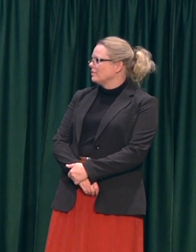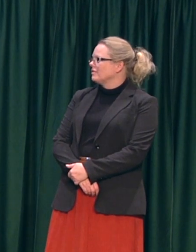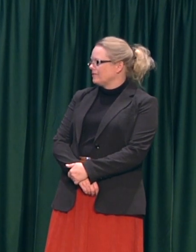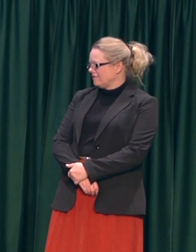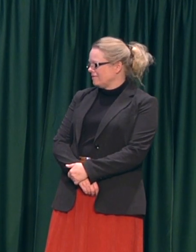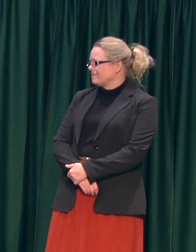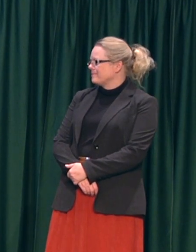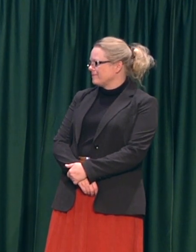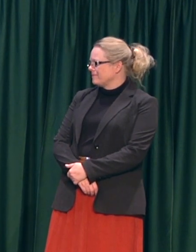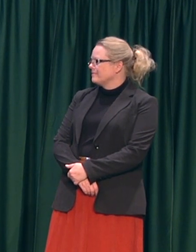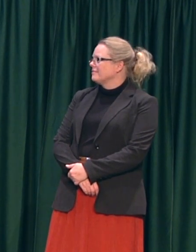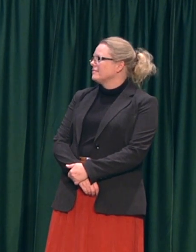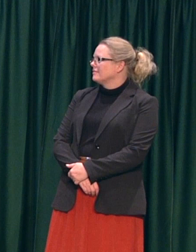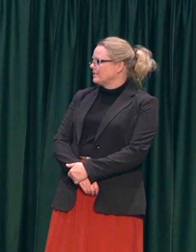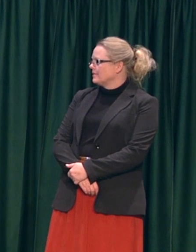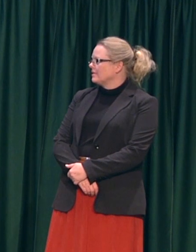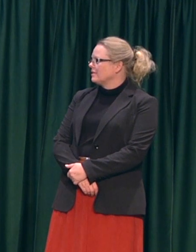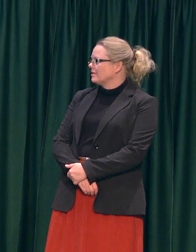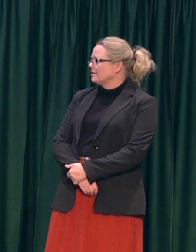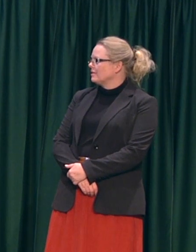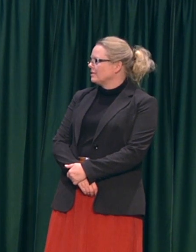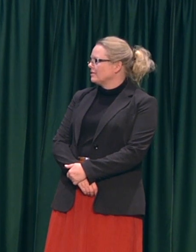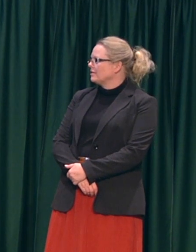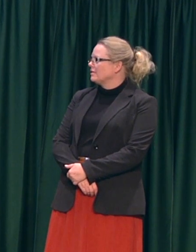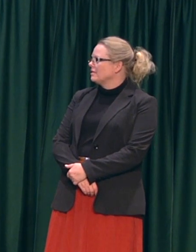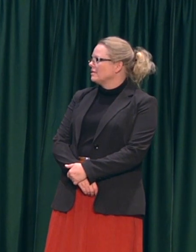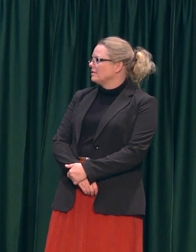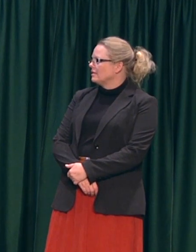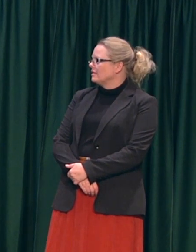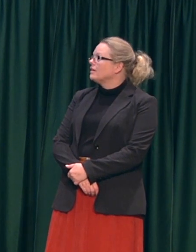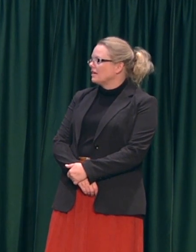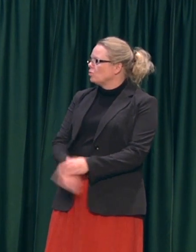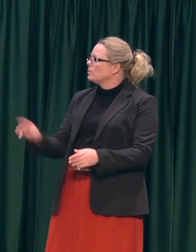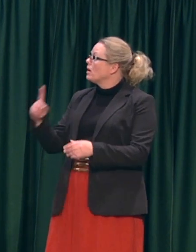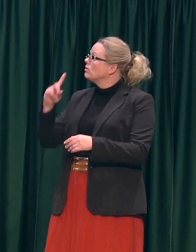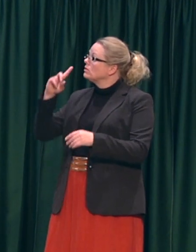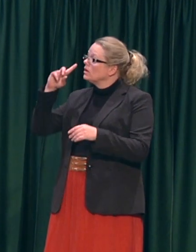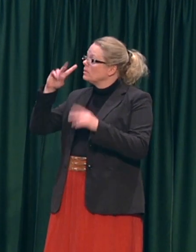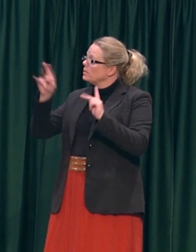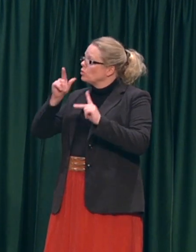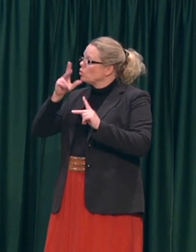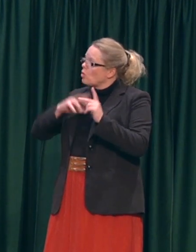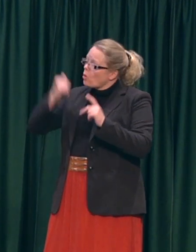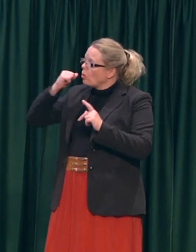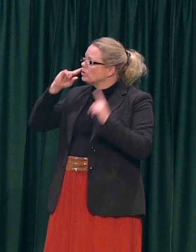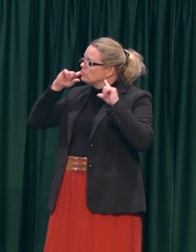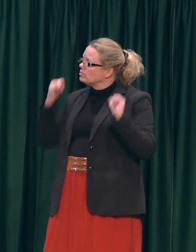250,000 who are deaf, including those who are hard of hearing, late deafened and such.